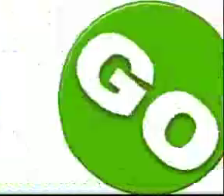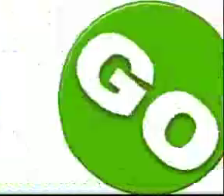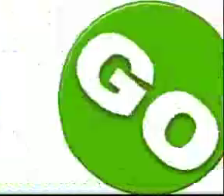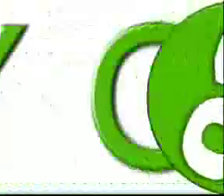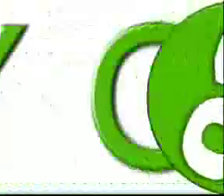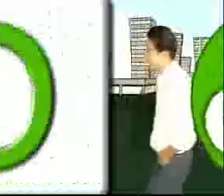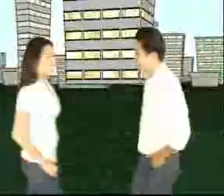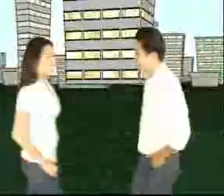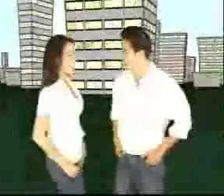B